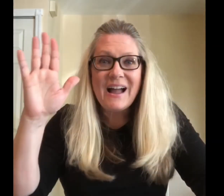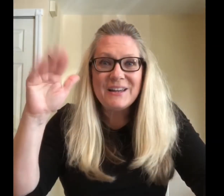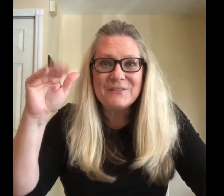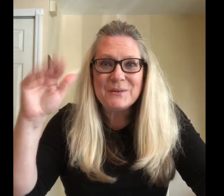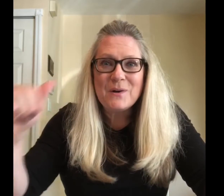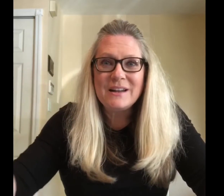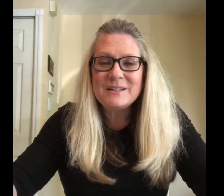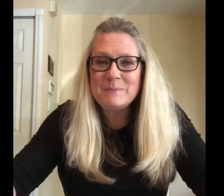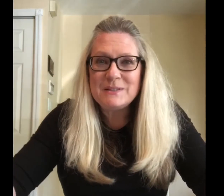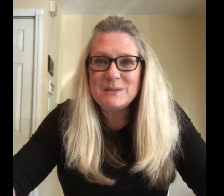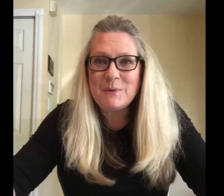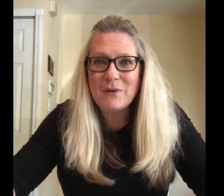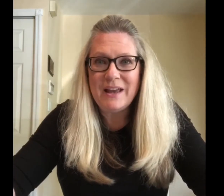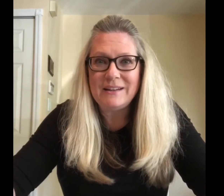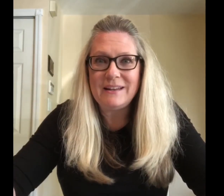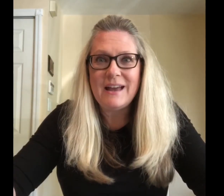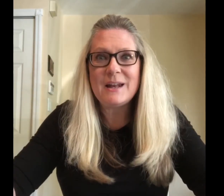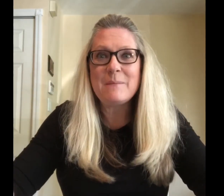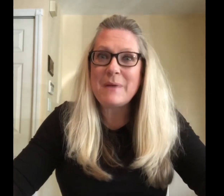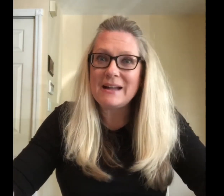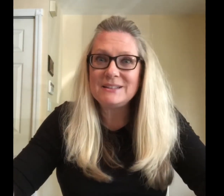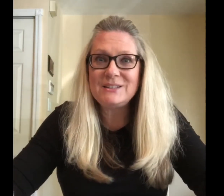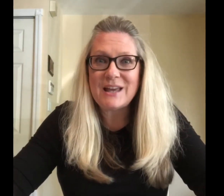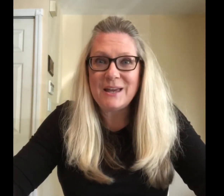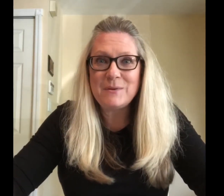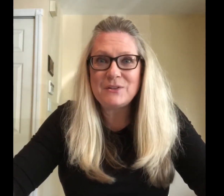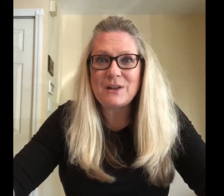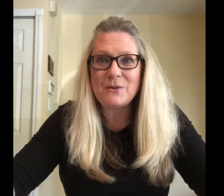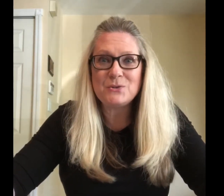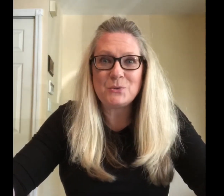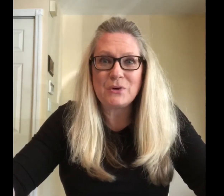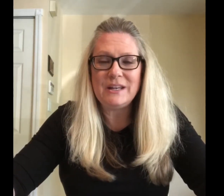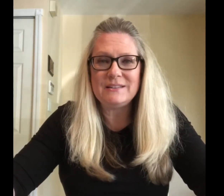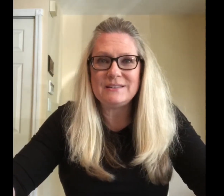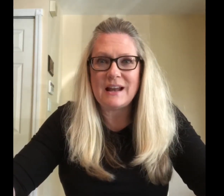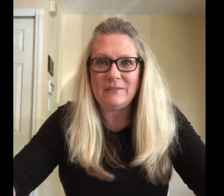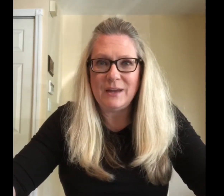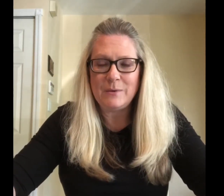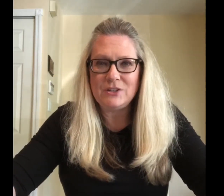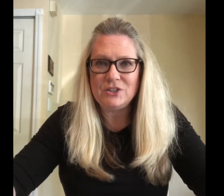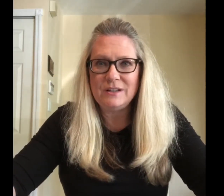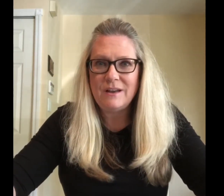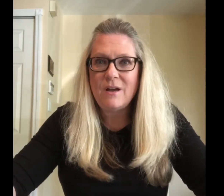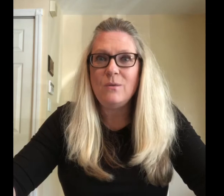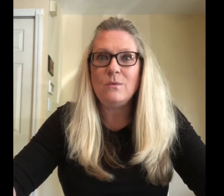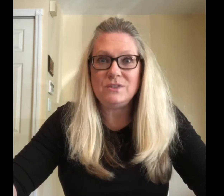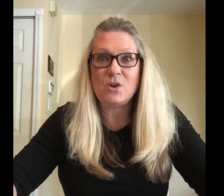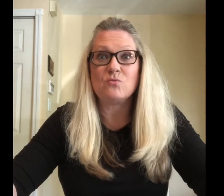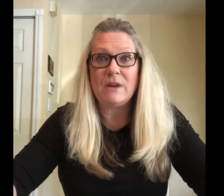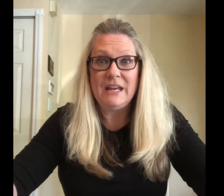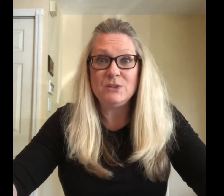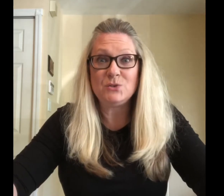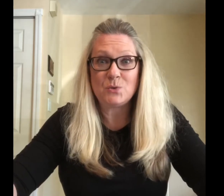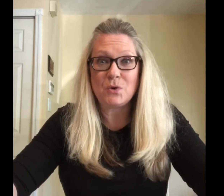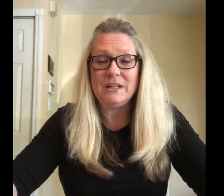Hi everyone, it's Mrs. Moran, and I'm back today with another story in sign language. It's a great story